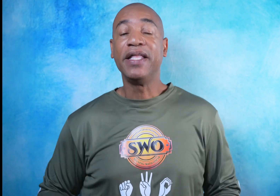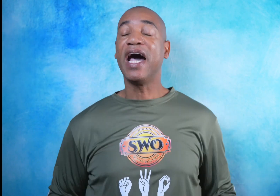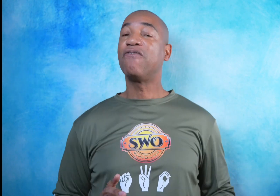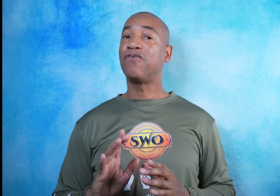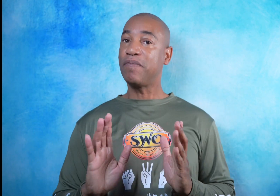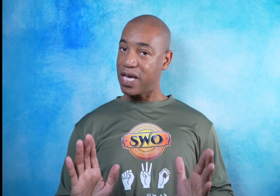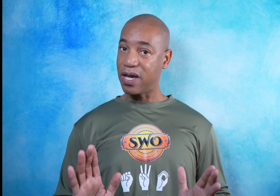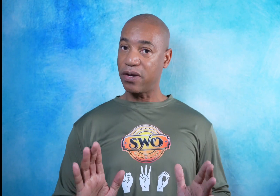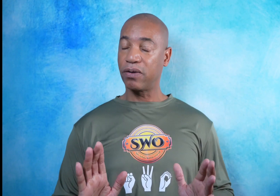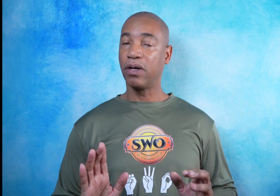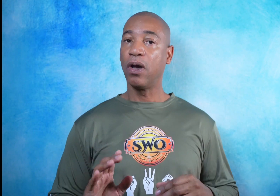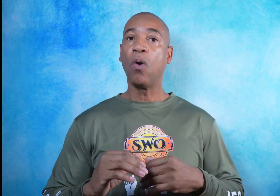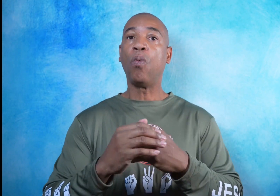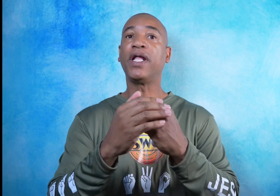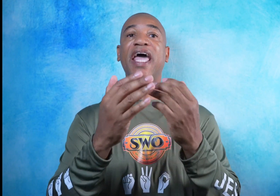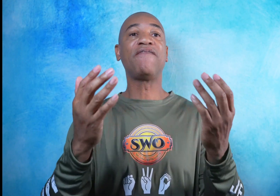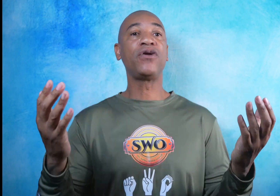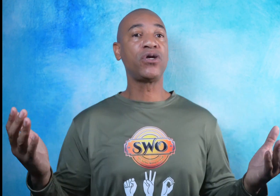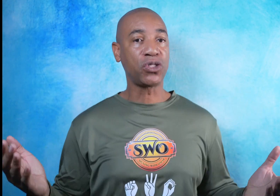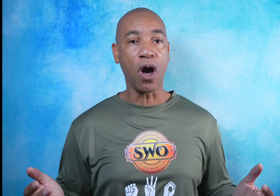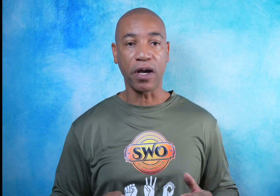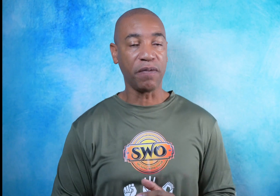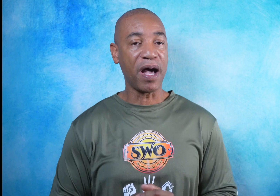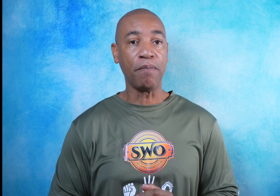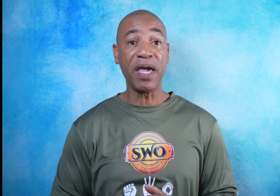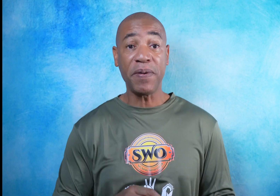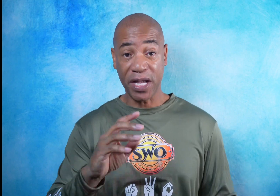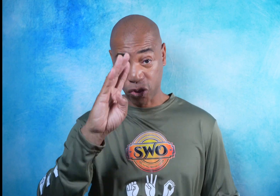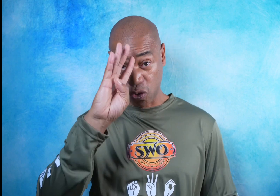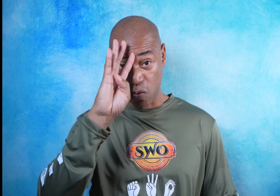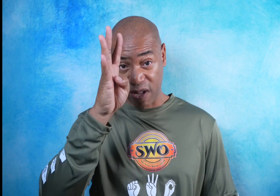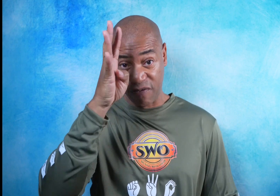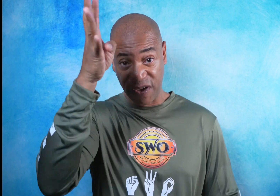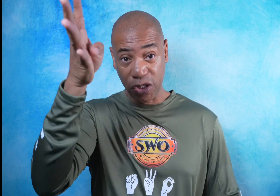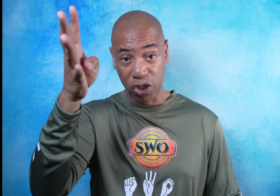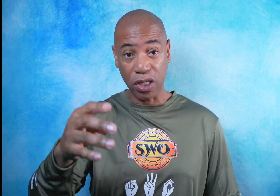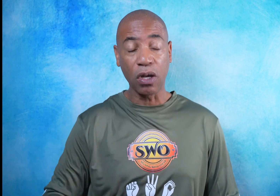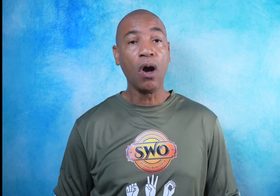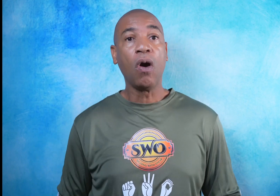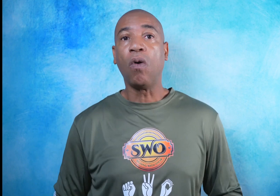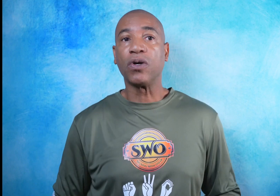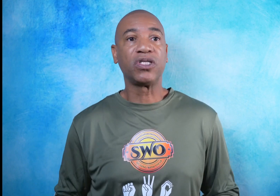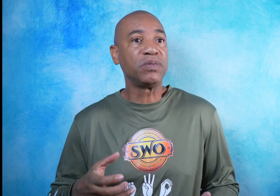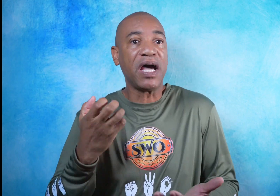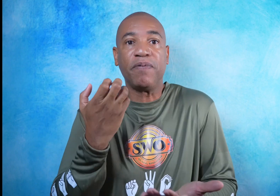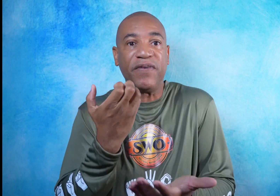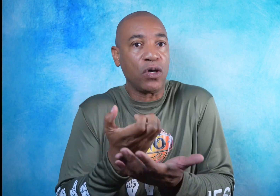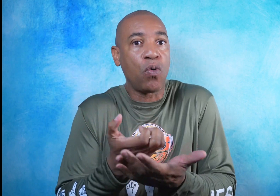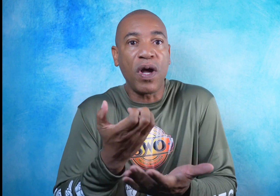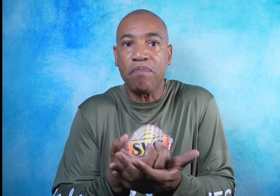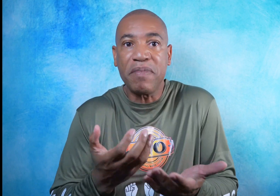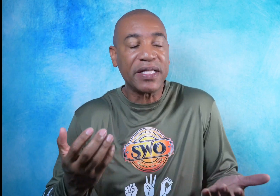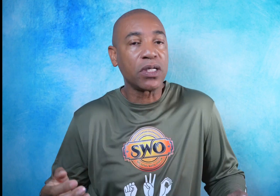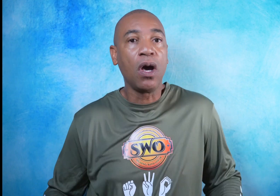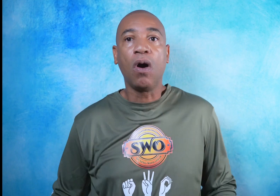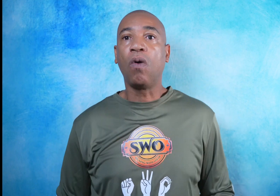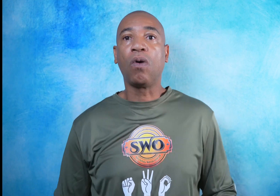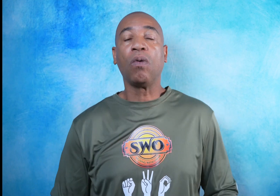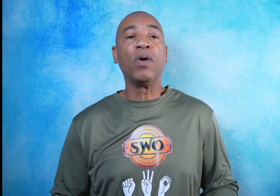Now from here, whatever you're talking about, maybe there's a new invention or some type of equipment or